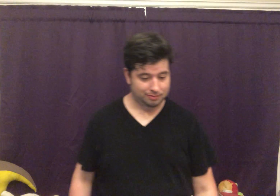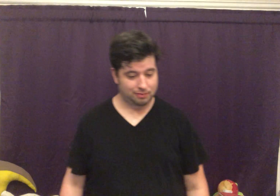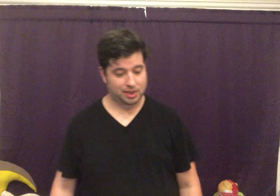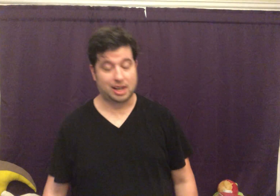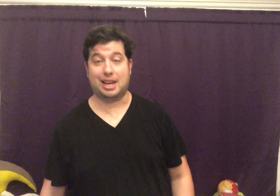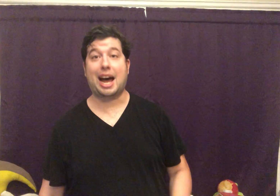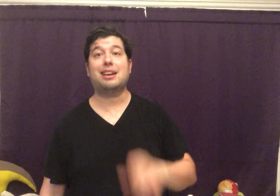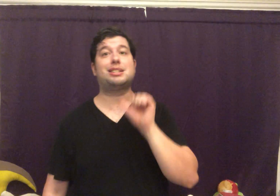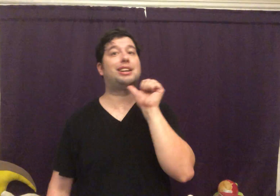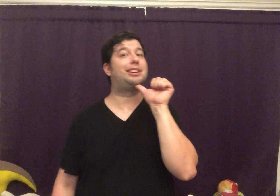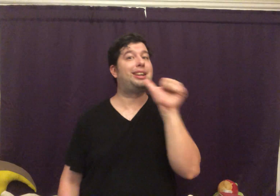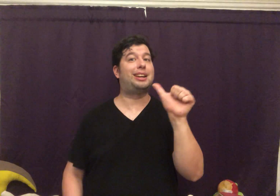Not